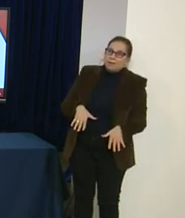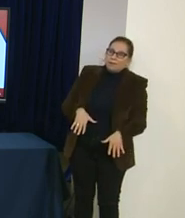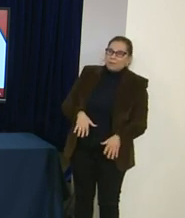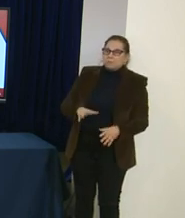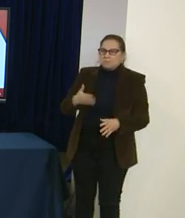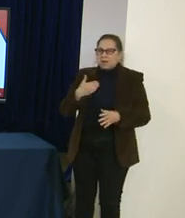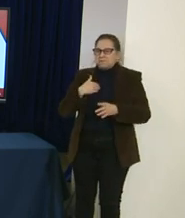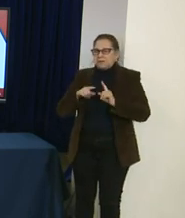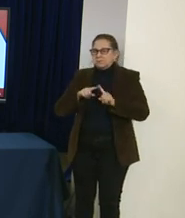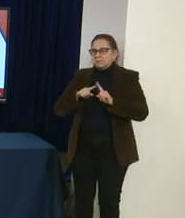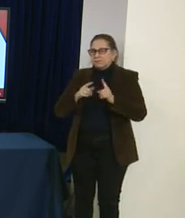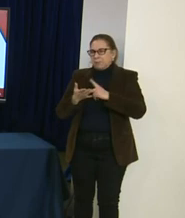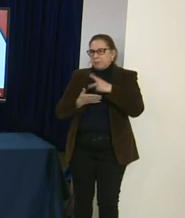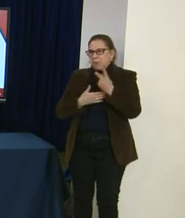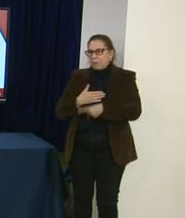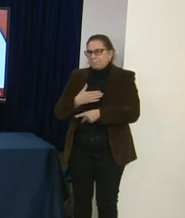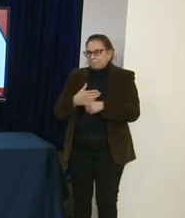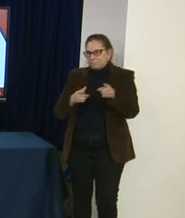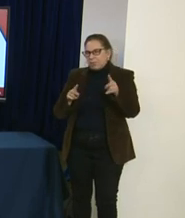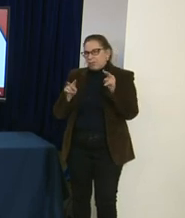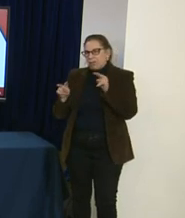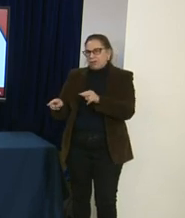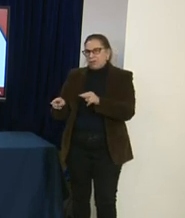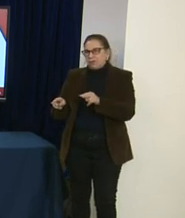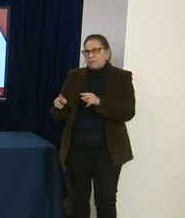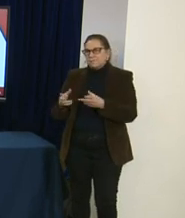home. You can visit